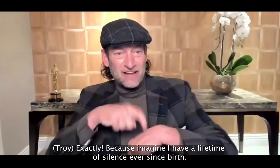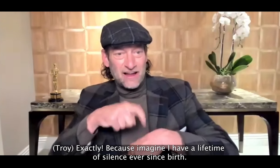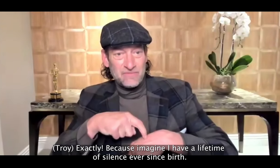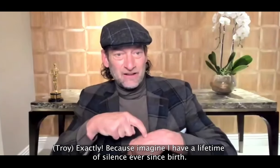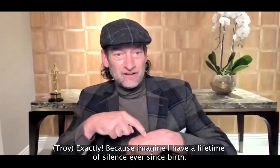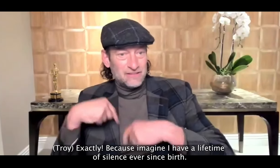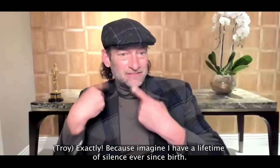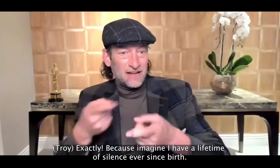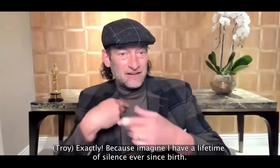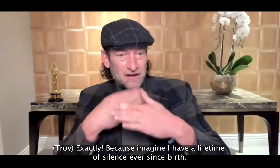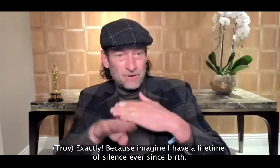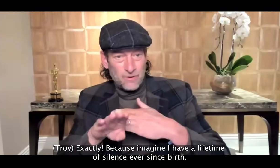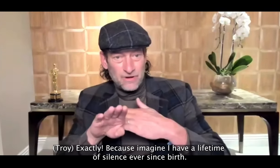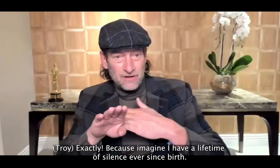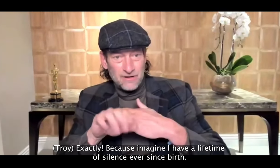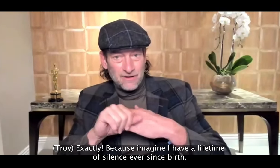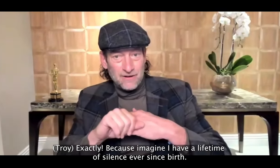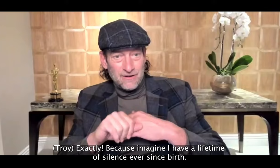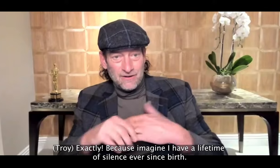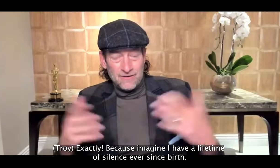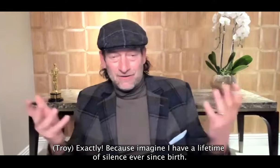imagine, I have a lifetime of silence ever since birth.